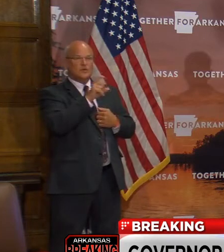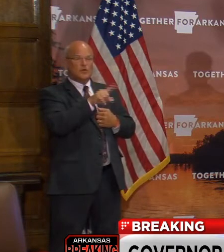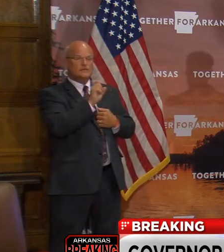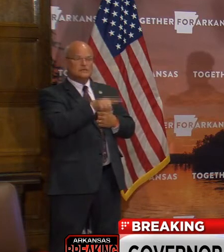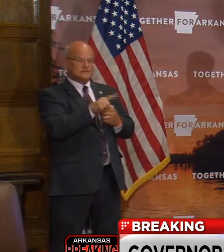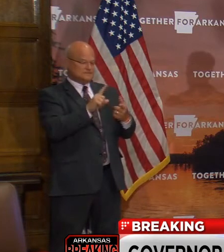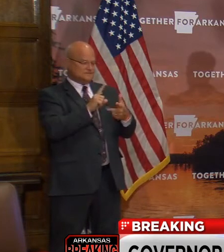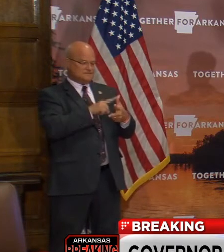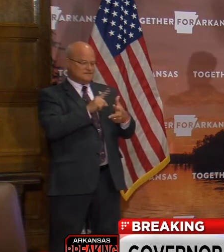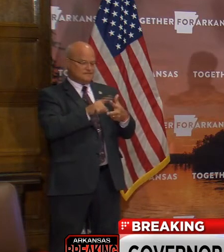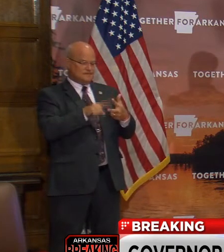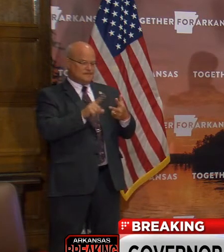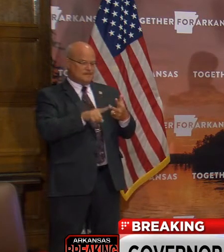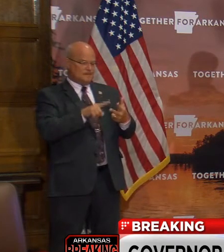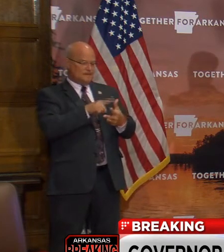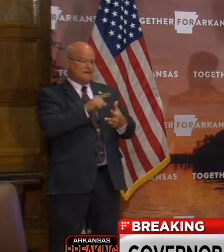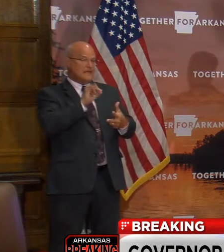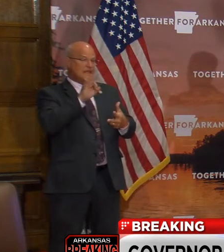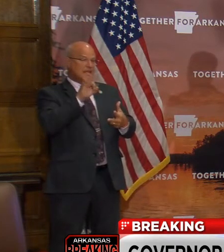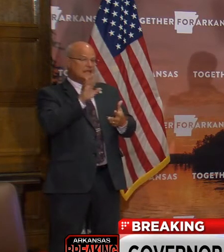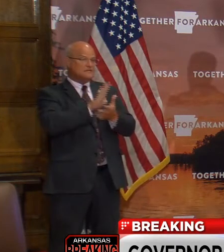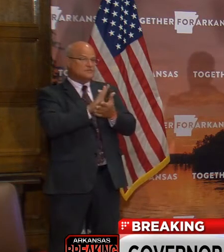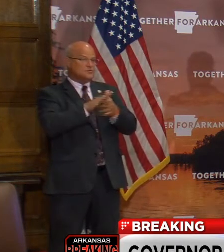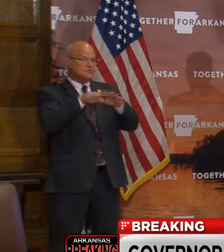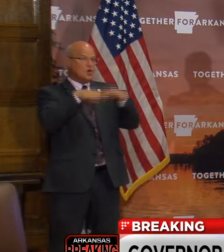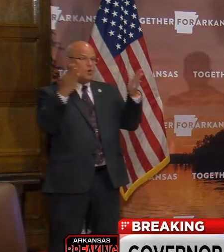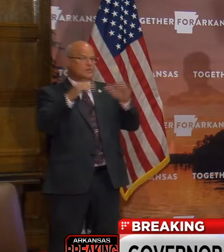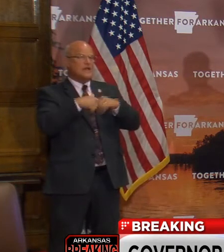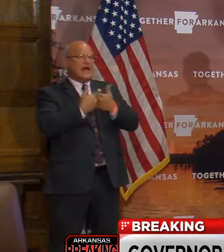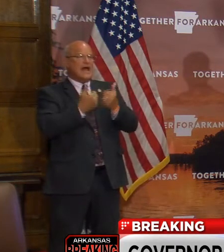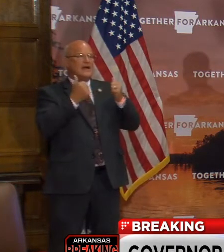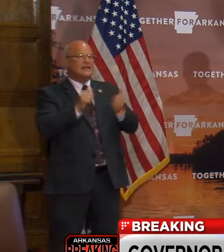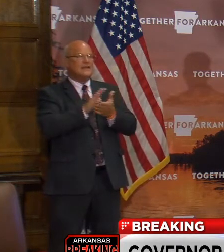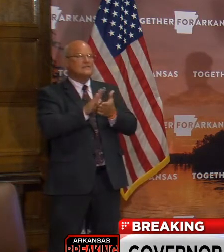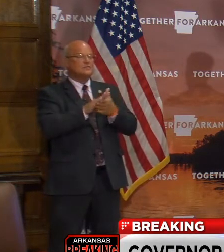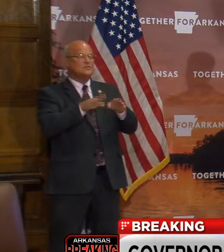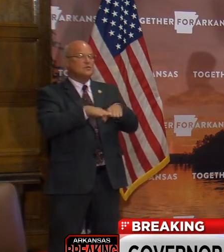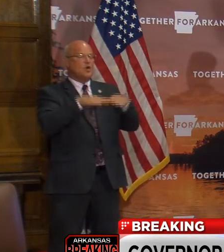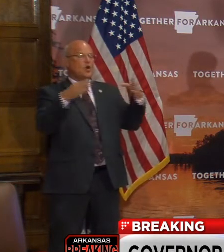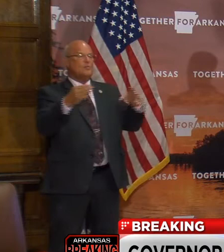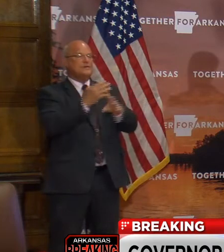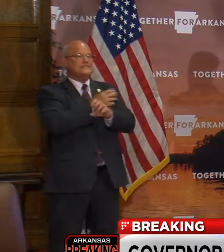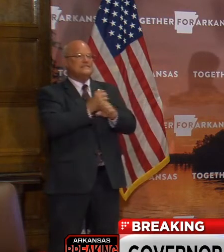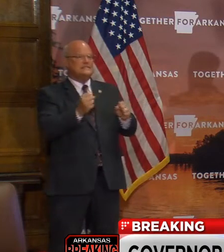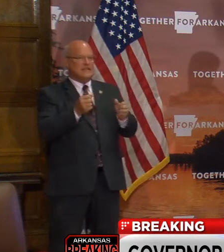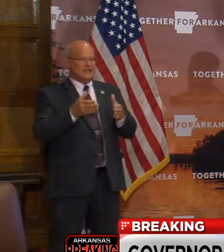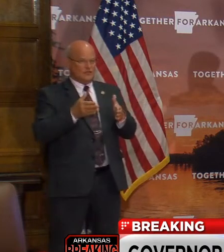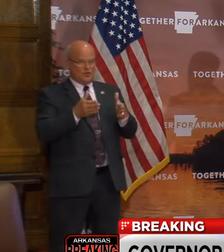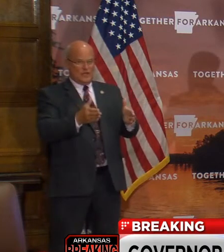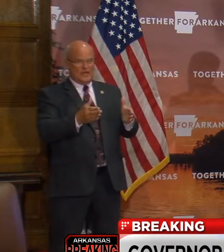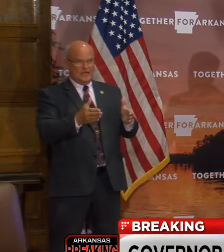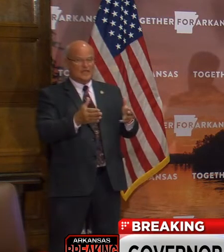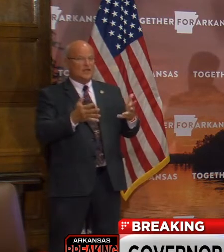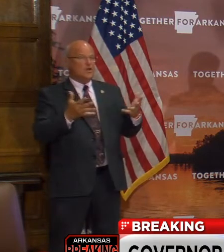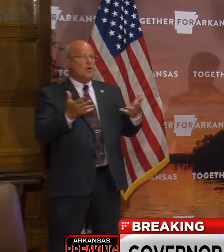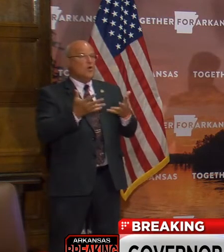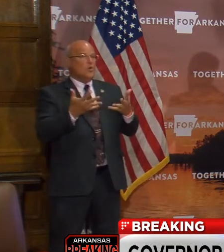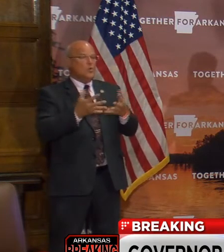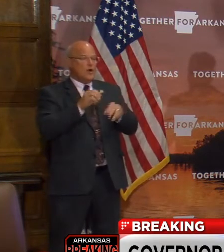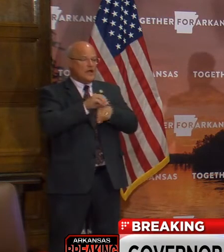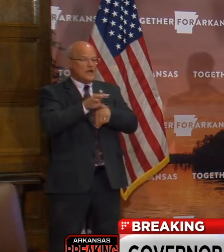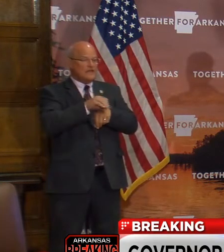if schools are reopening, how can those schools reopen in a safe fashion? What